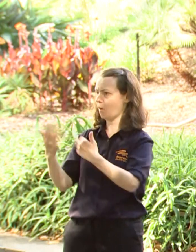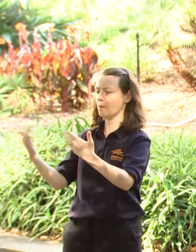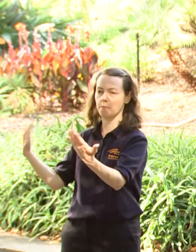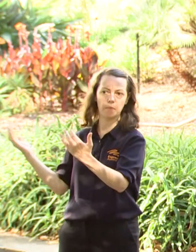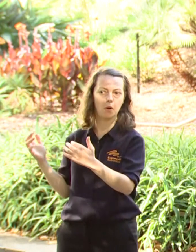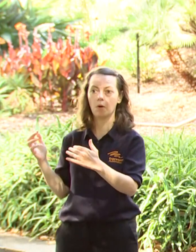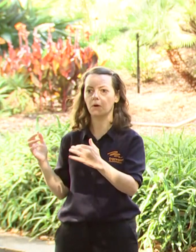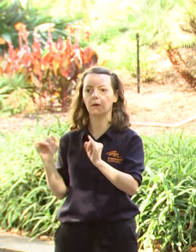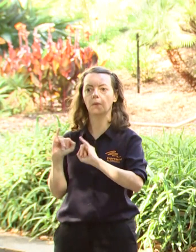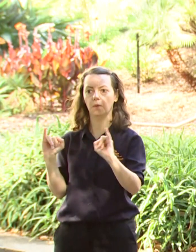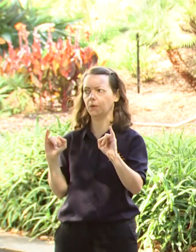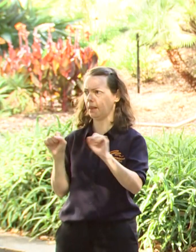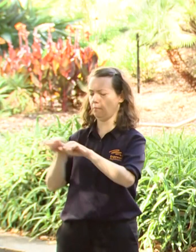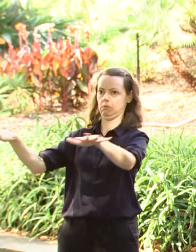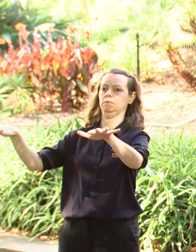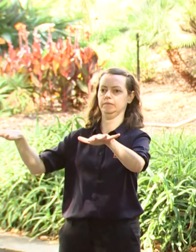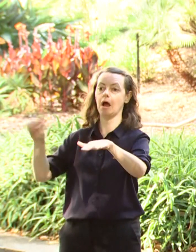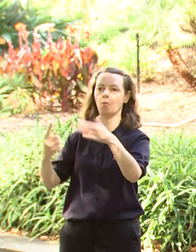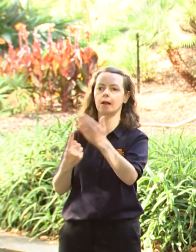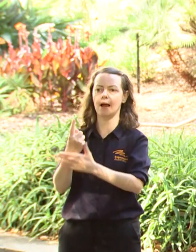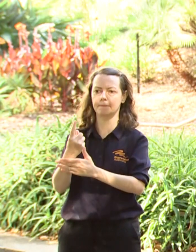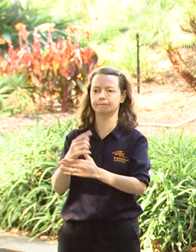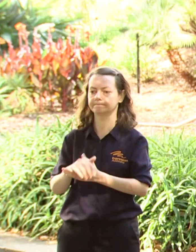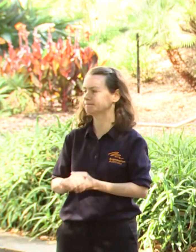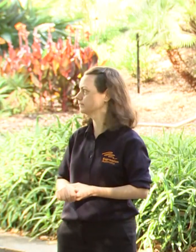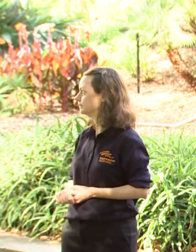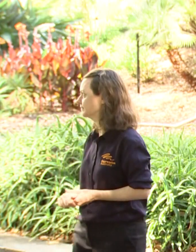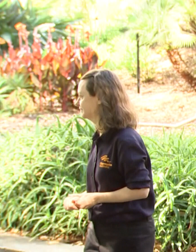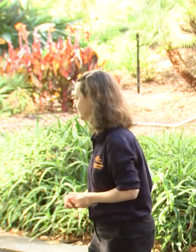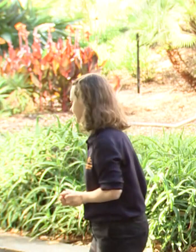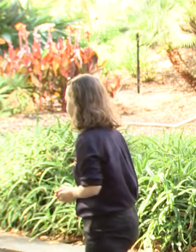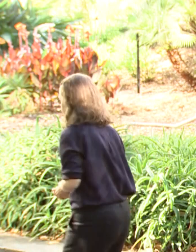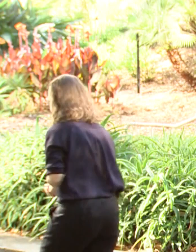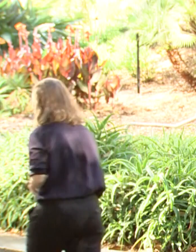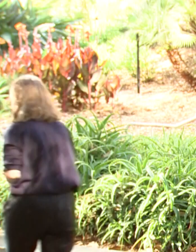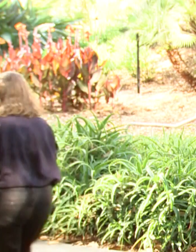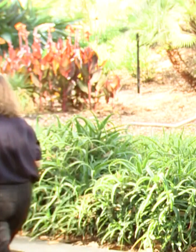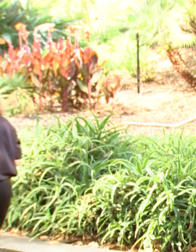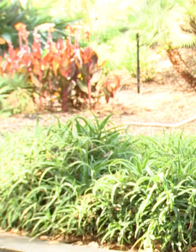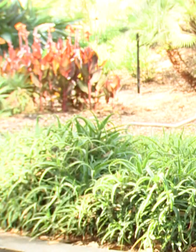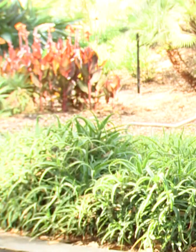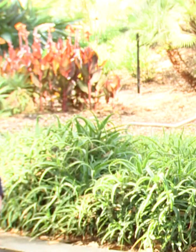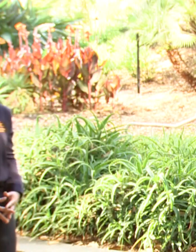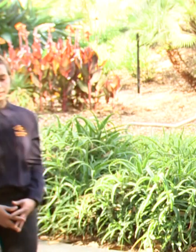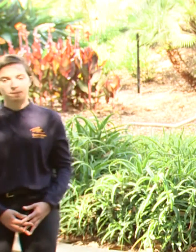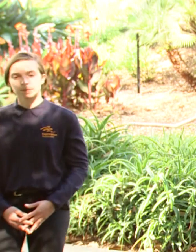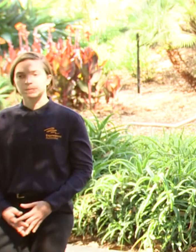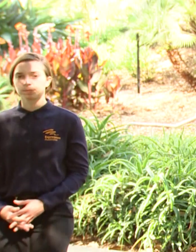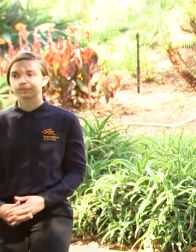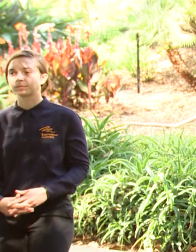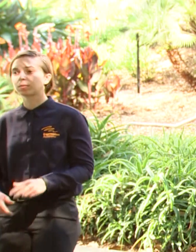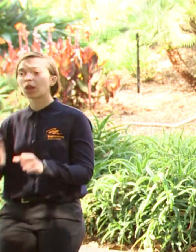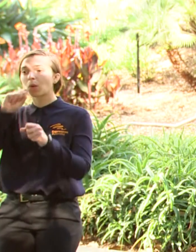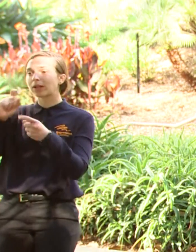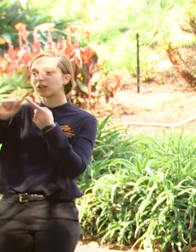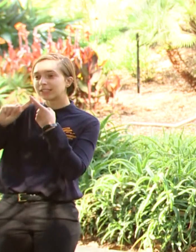afternoon evening that people were at that particular eatery. We will continue to do that work, and the hope is that we can draw a